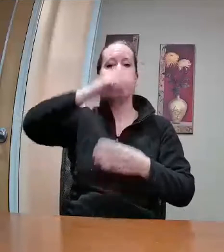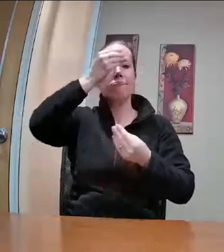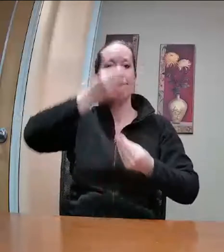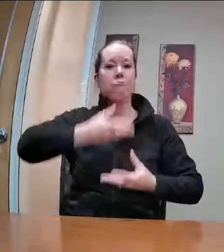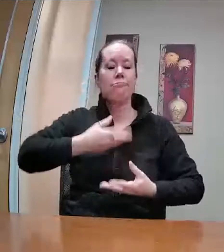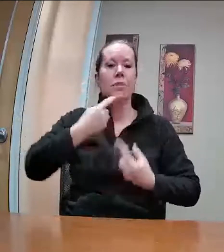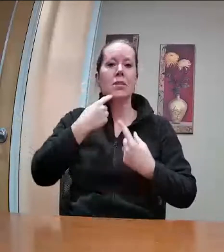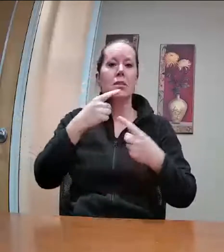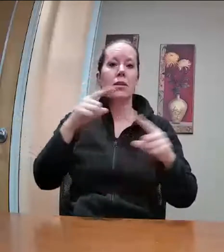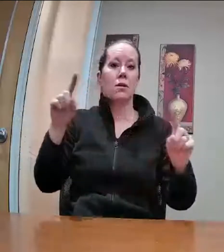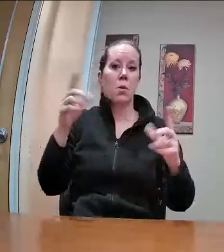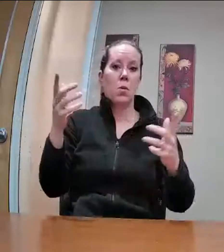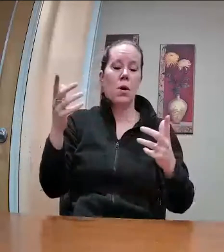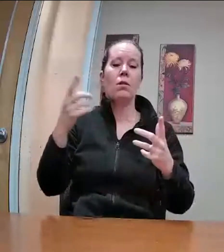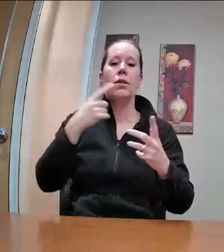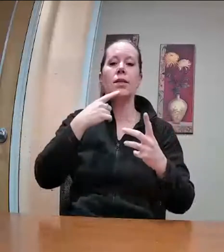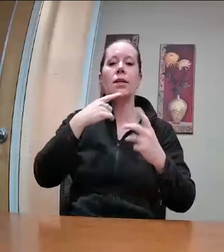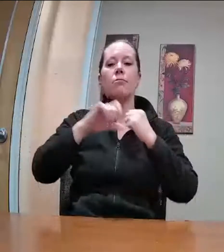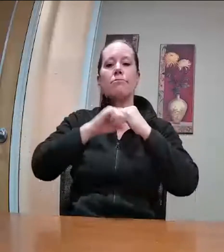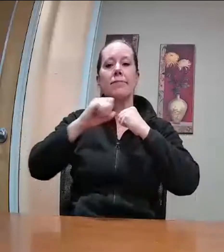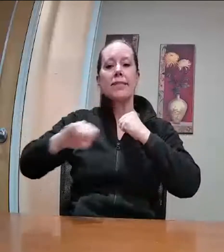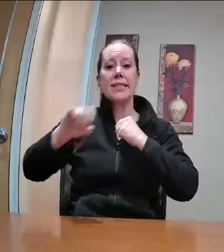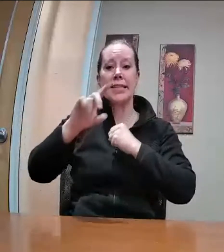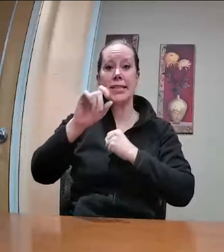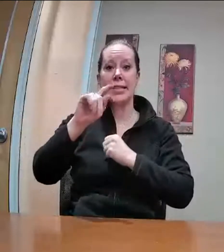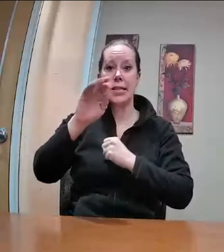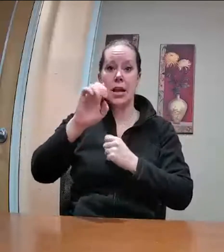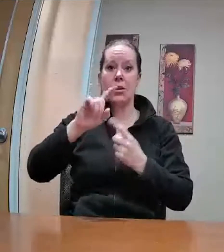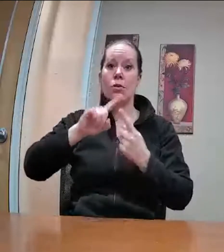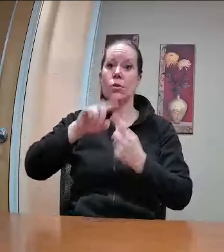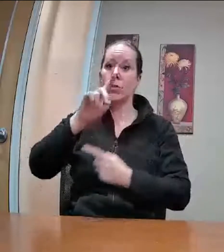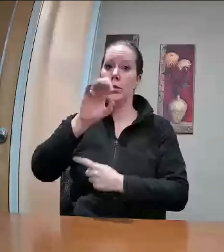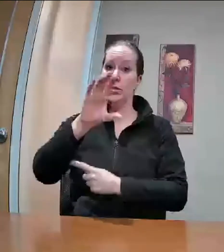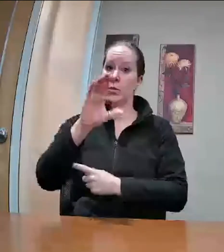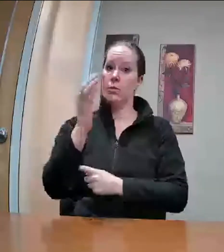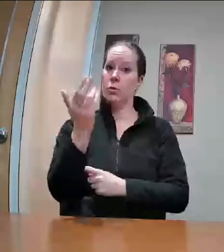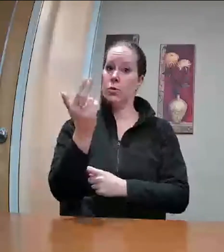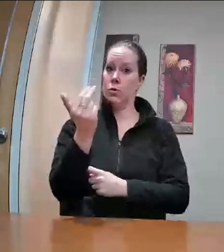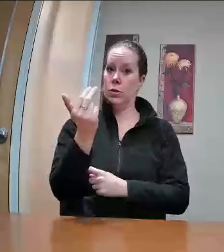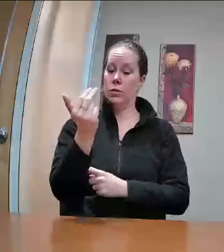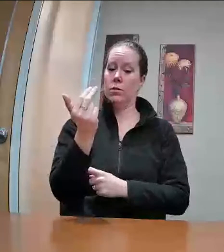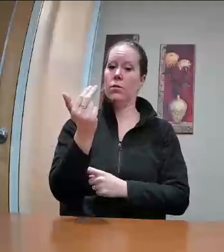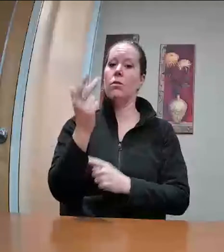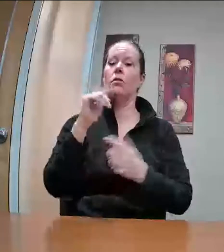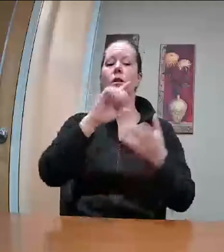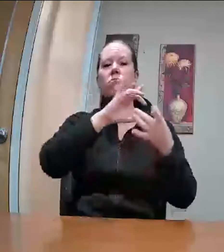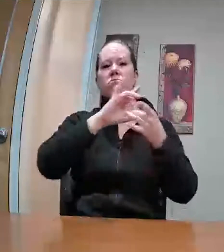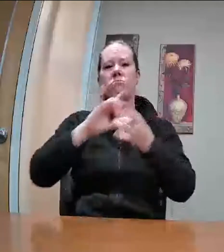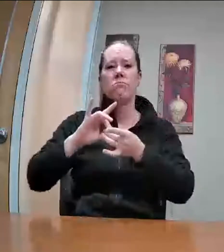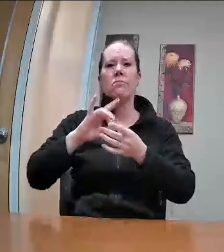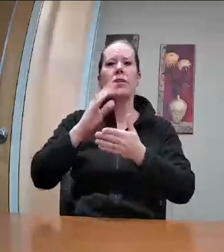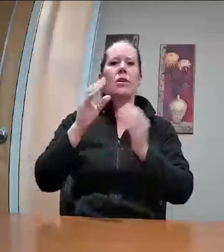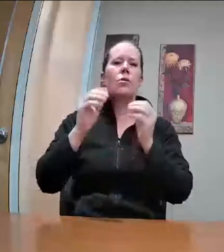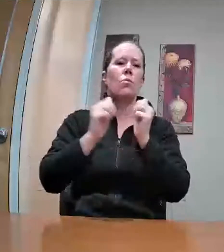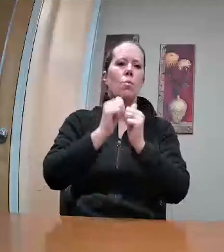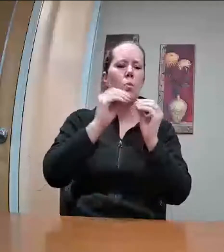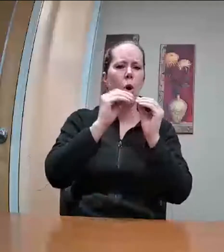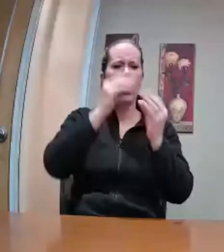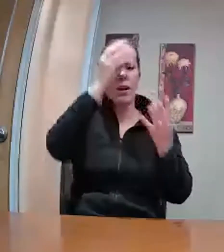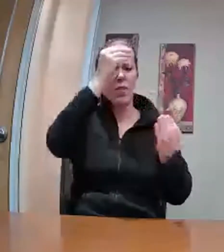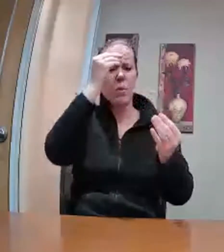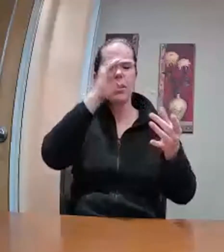an announcement saying that they had extended the date to the 13th of December based on new